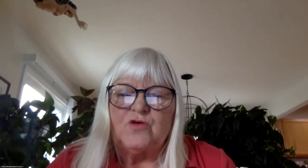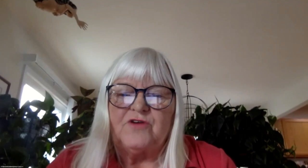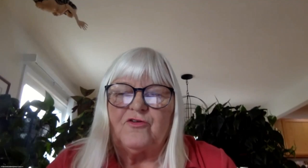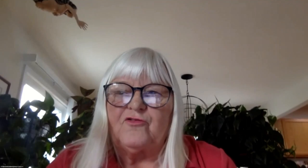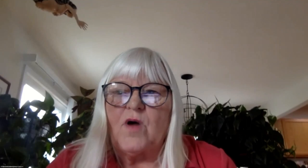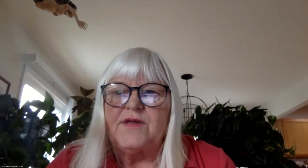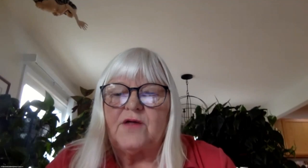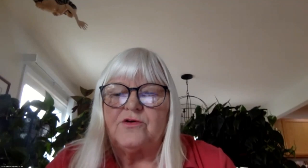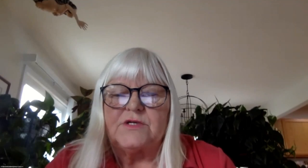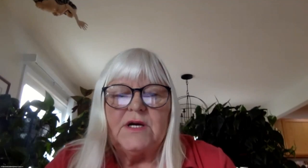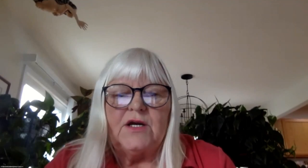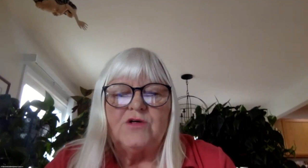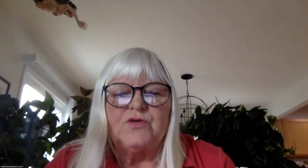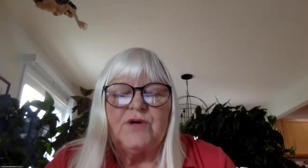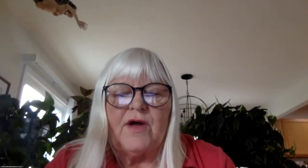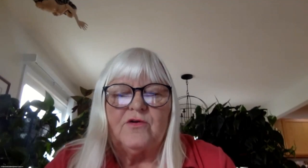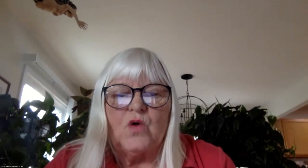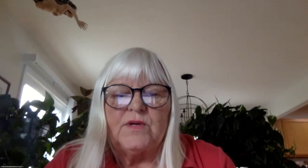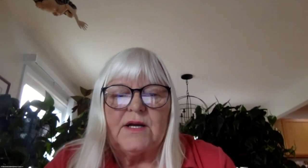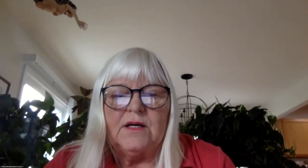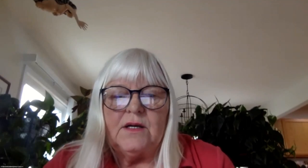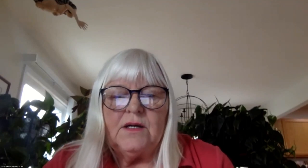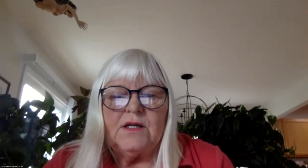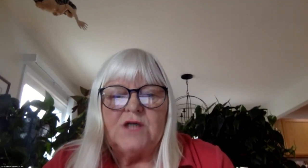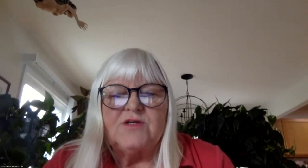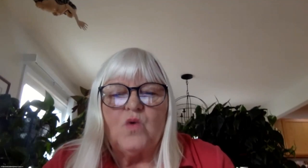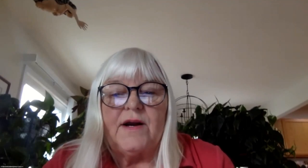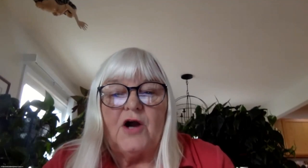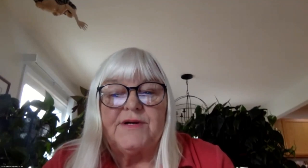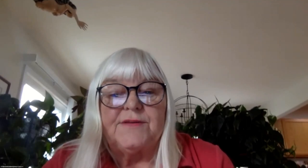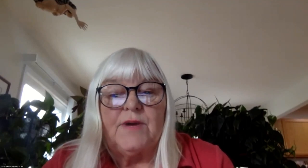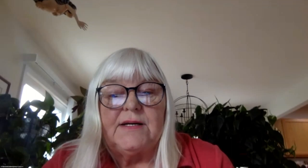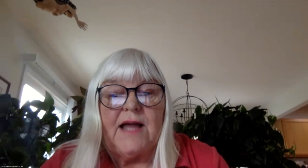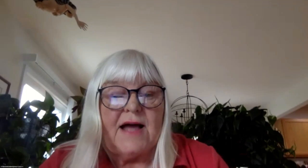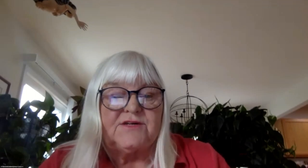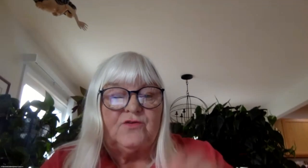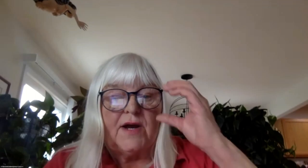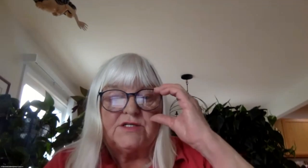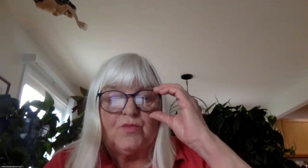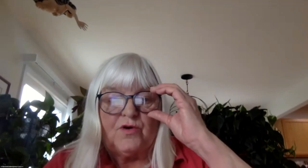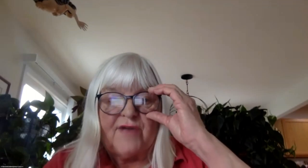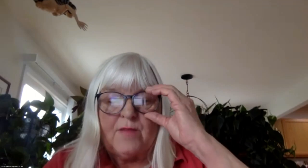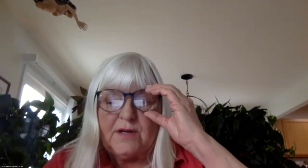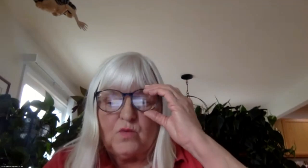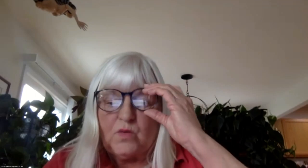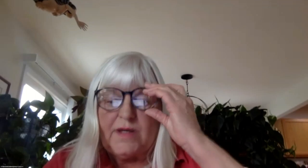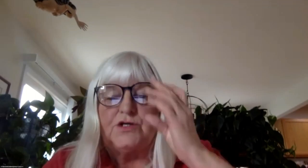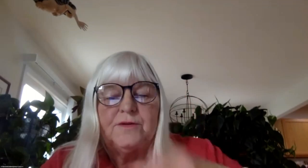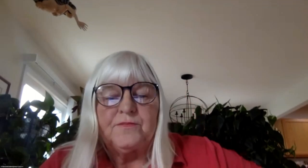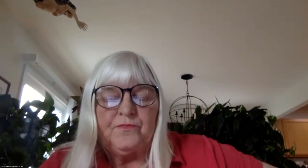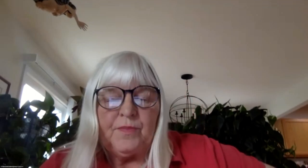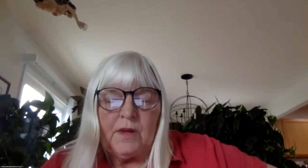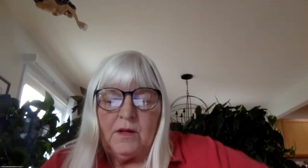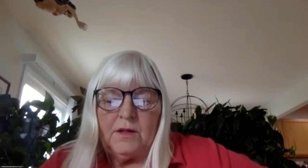yourself so different from all the others and also get rather lonely. It's also quite hard to get the money to last if you try to support a family on one